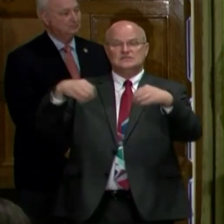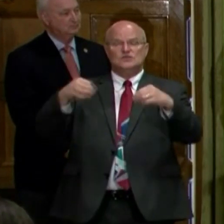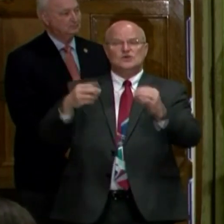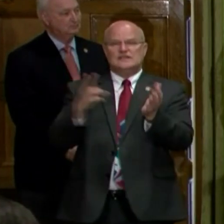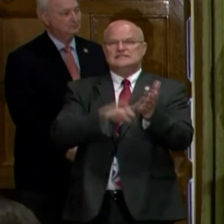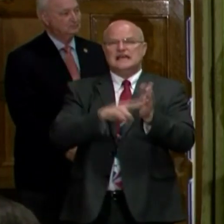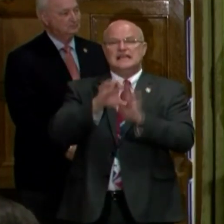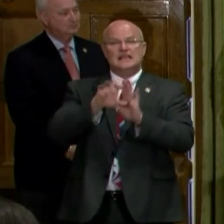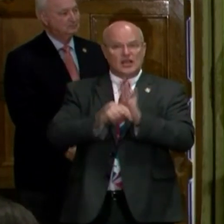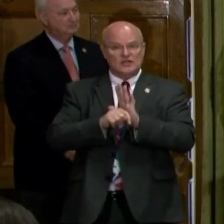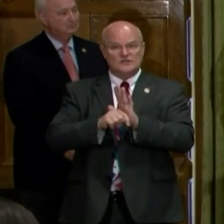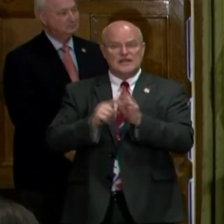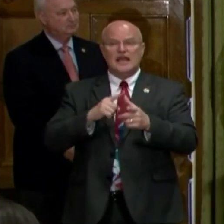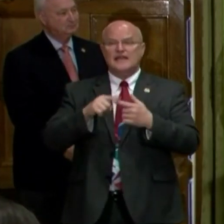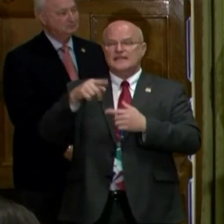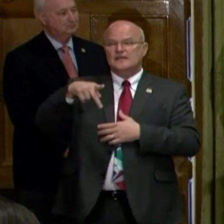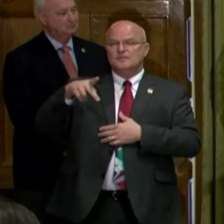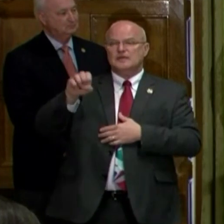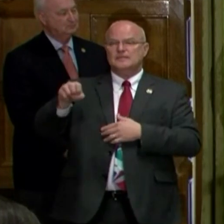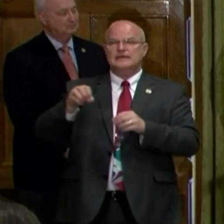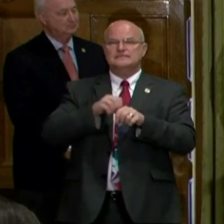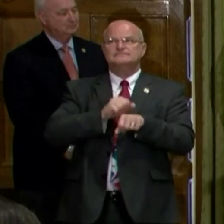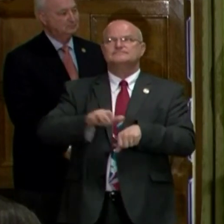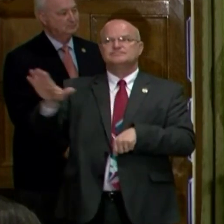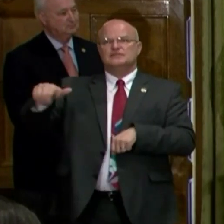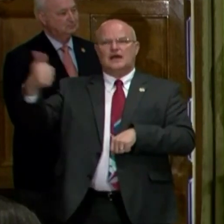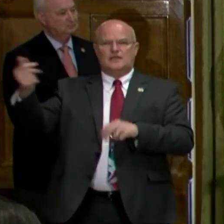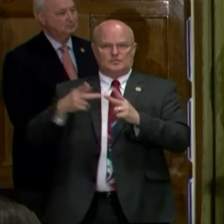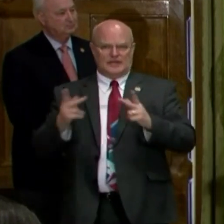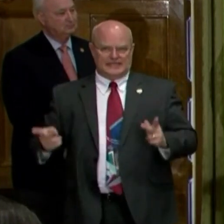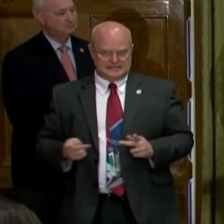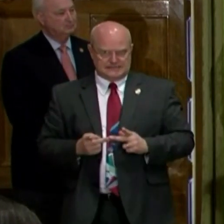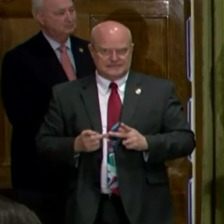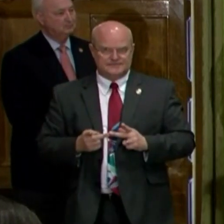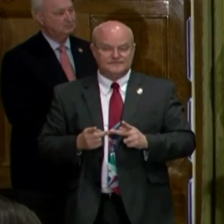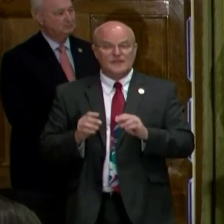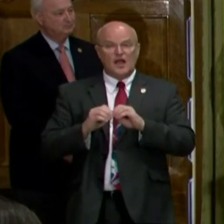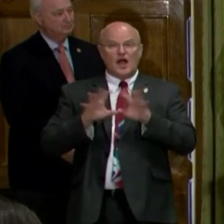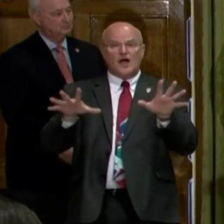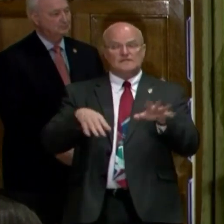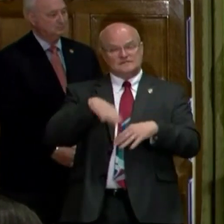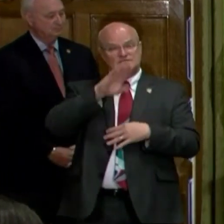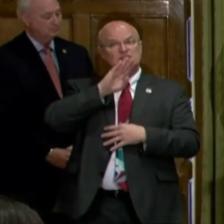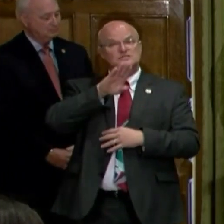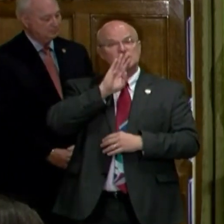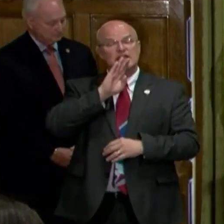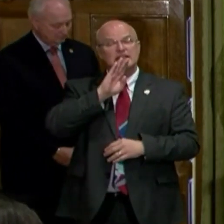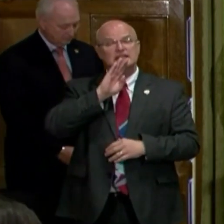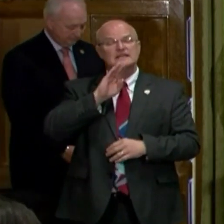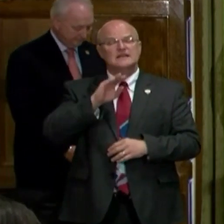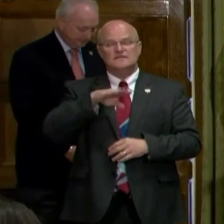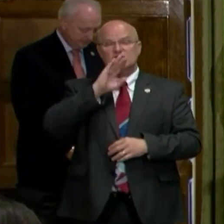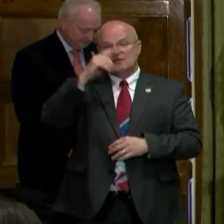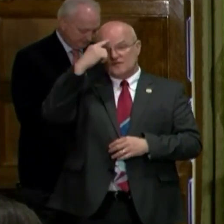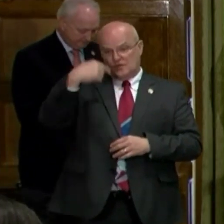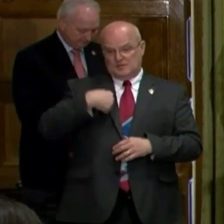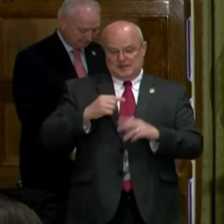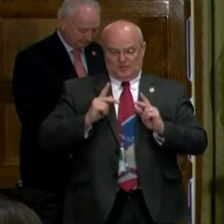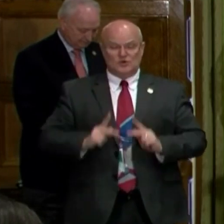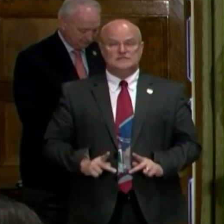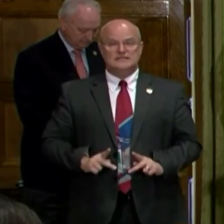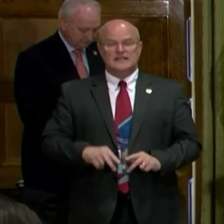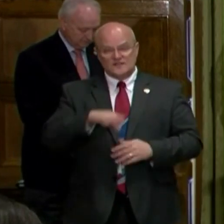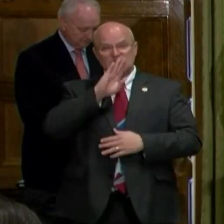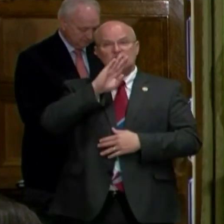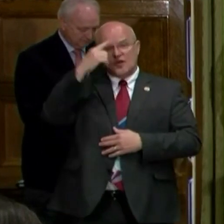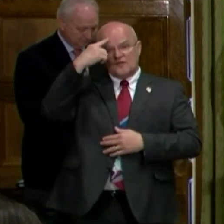signing contracts, and then the PPE is being diverted to other states. This is obviously very frustrating. It's very frustrating for me personally and